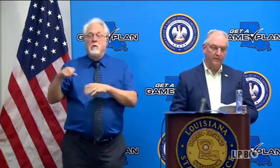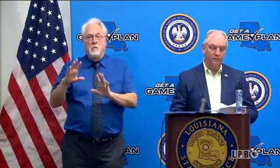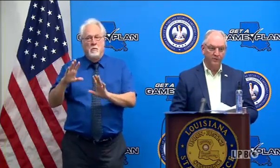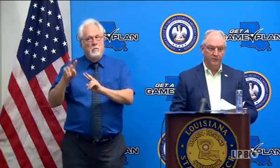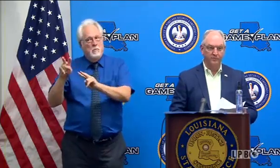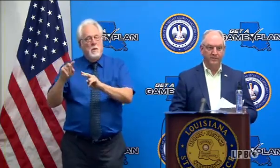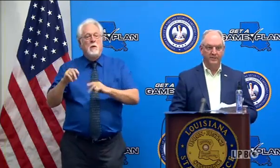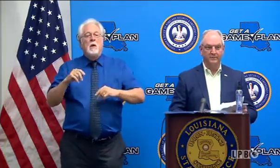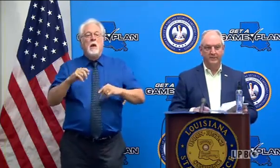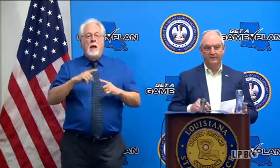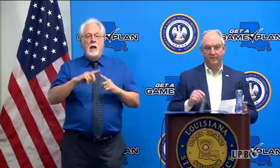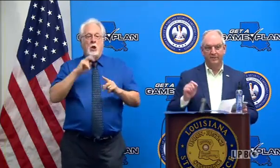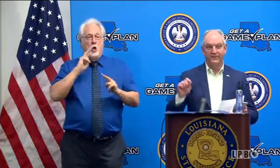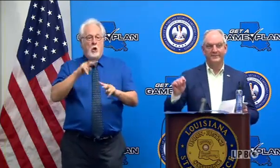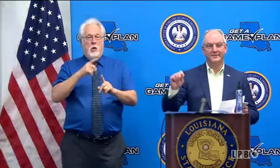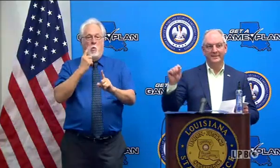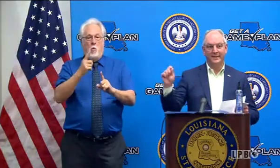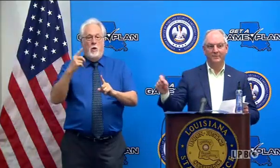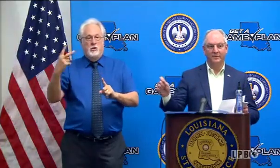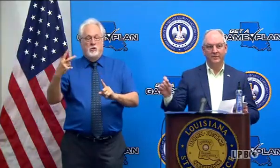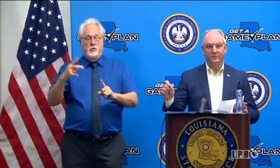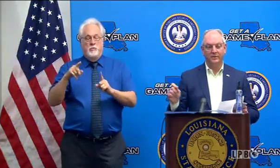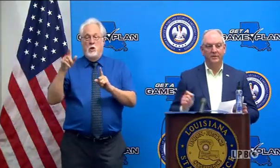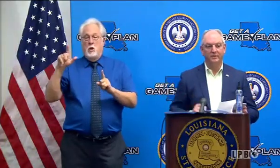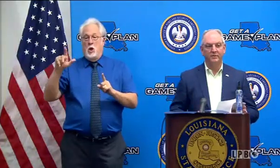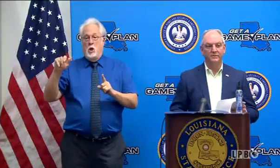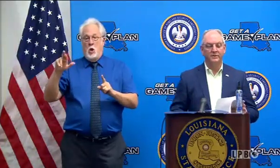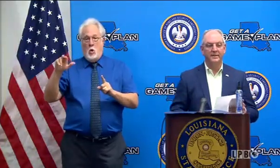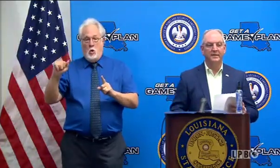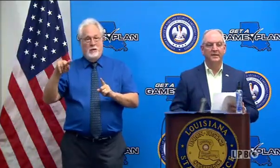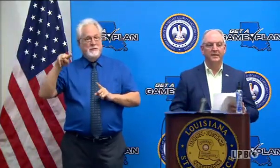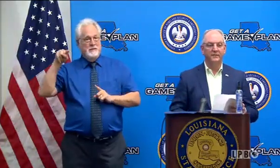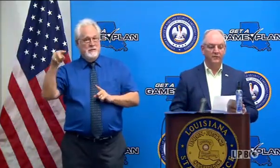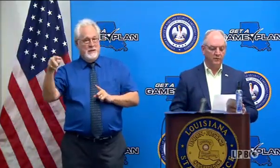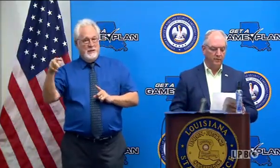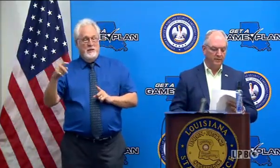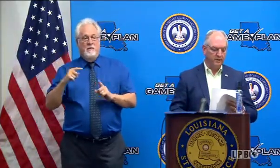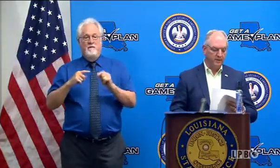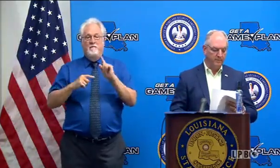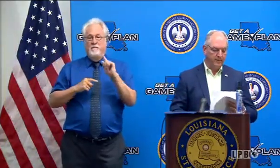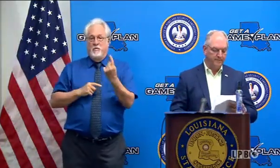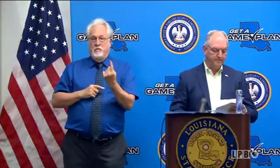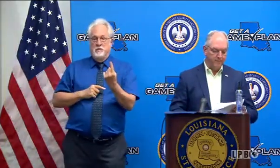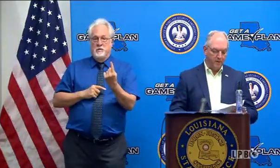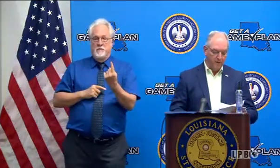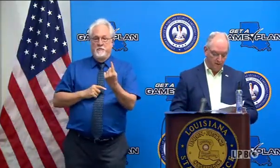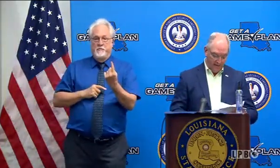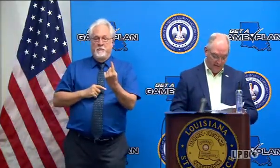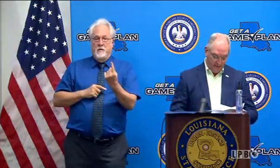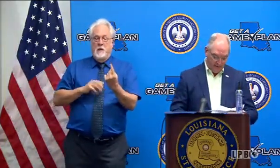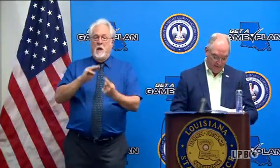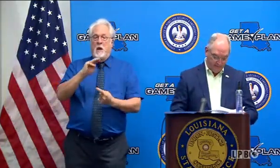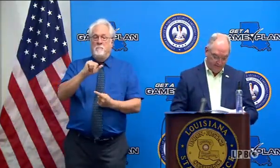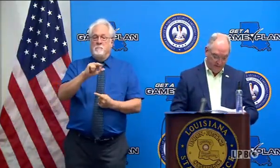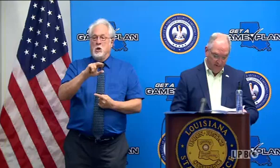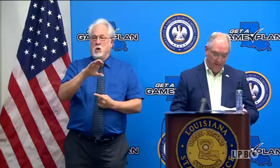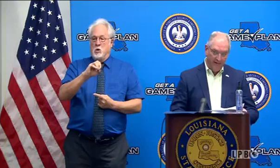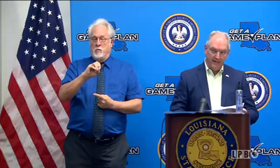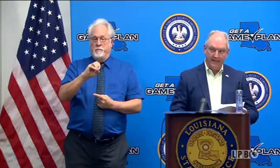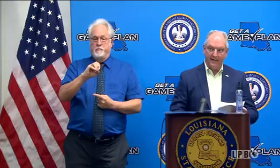are looking at a 1-2 punch, because Laura is the second one that we're going to see. The first one is going to be Hurricane